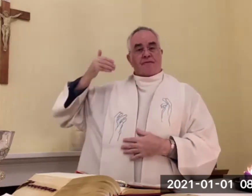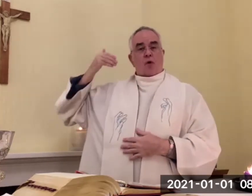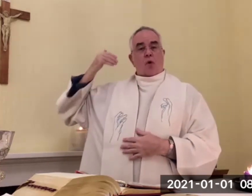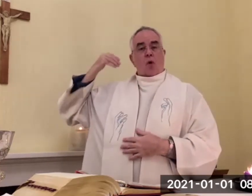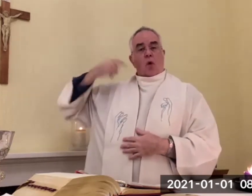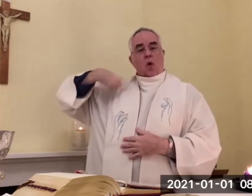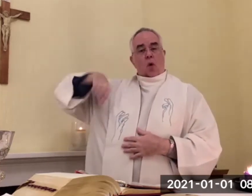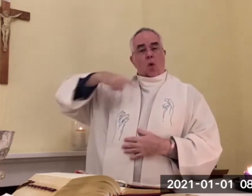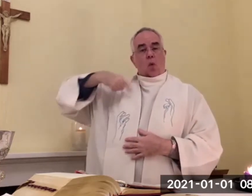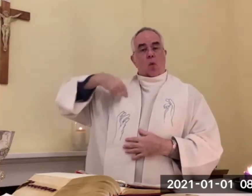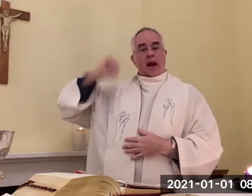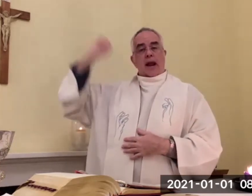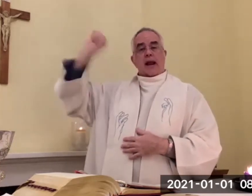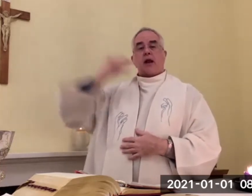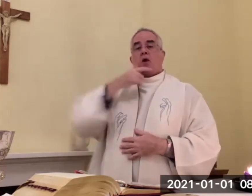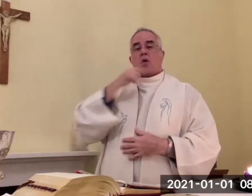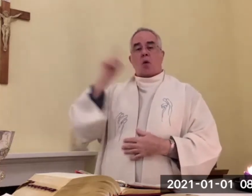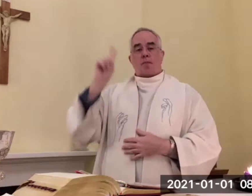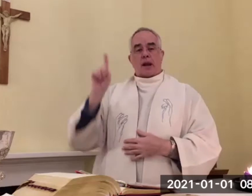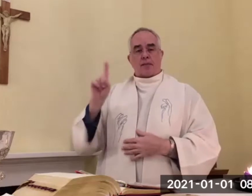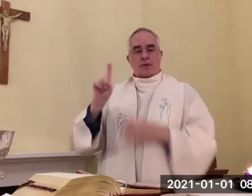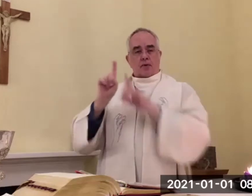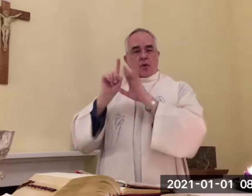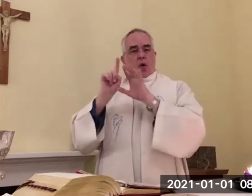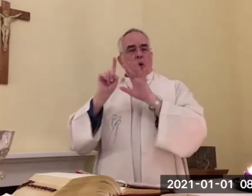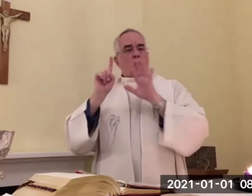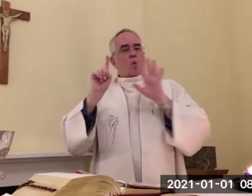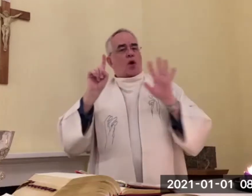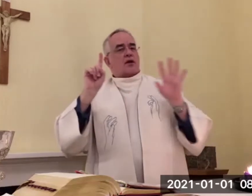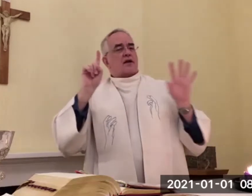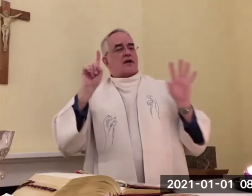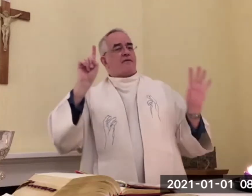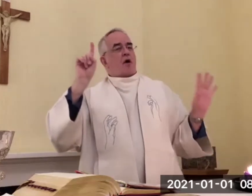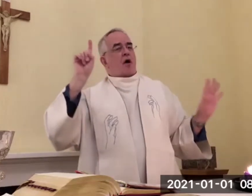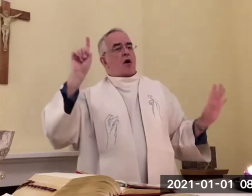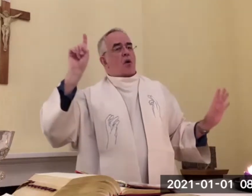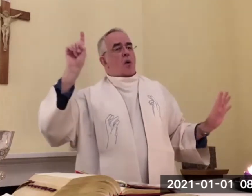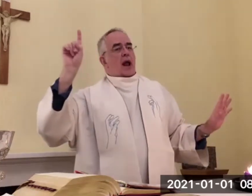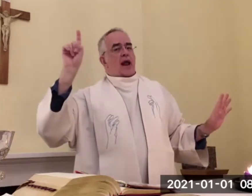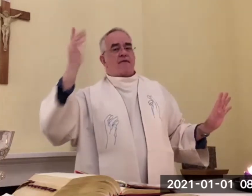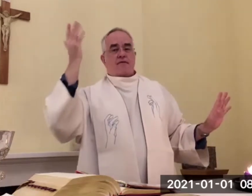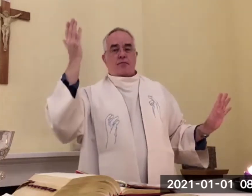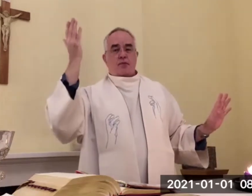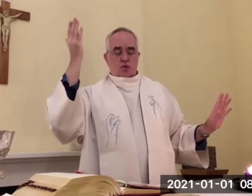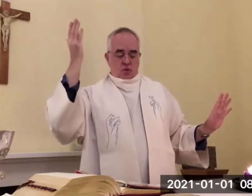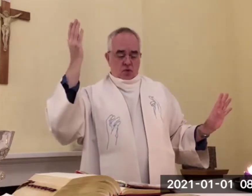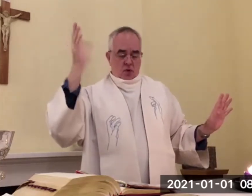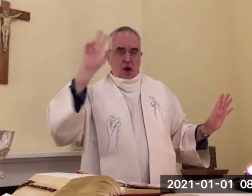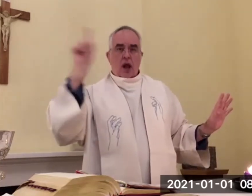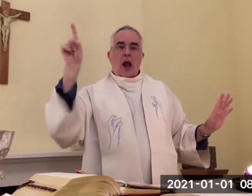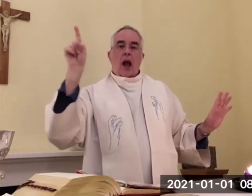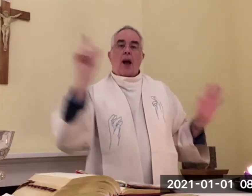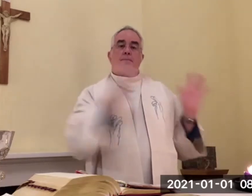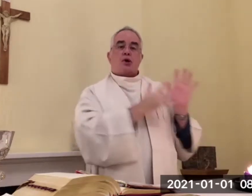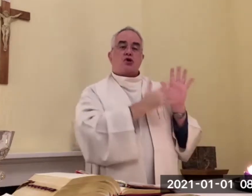Before we, your people, wandered far away from you, but